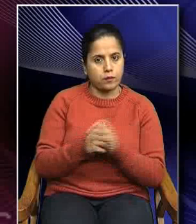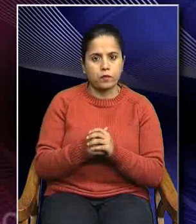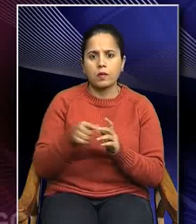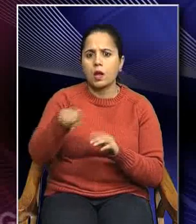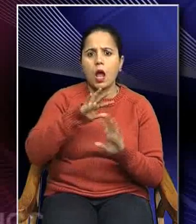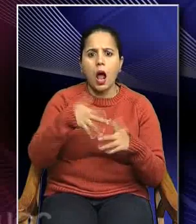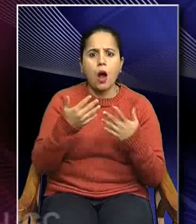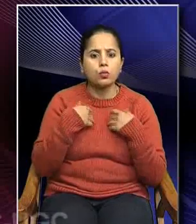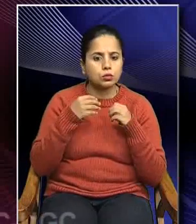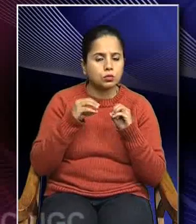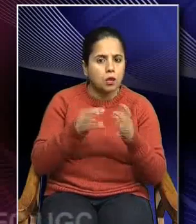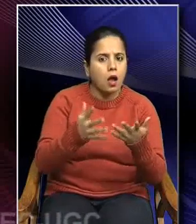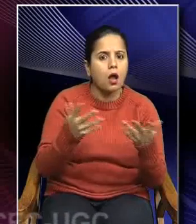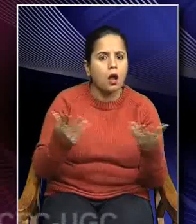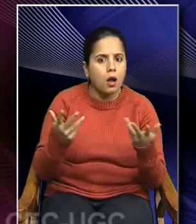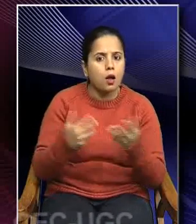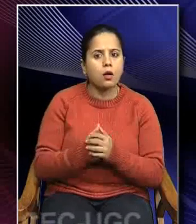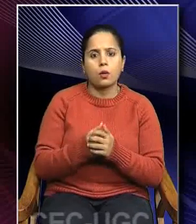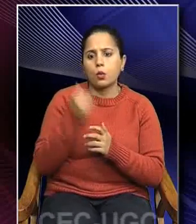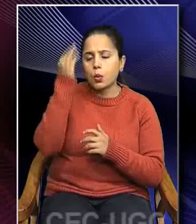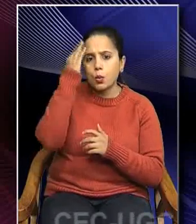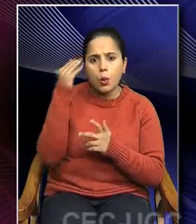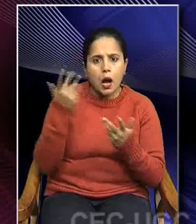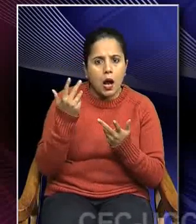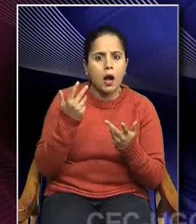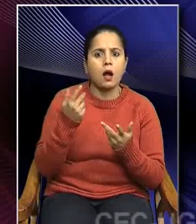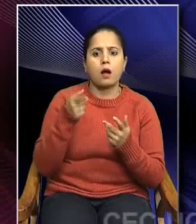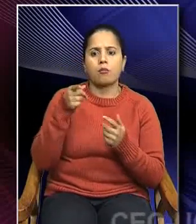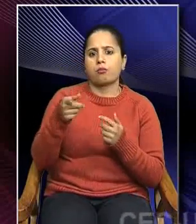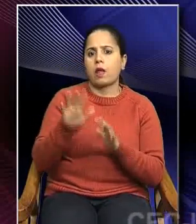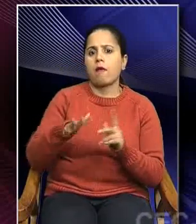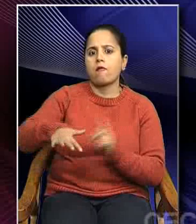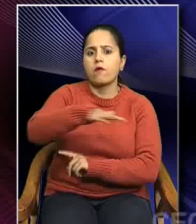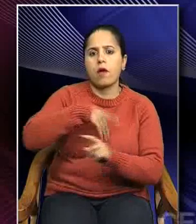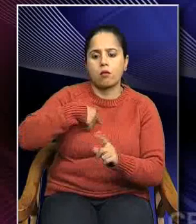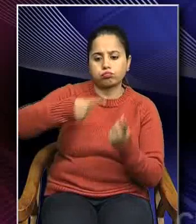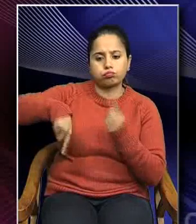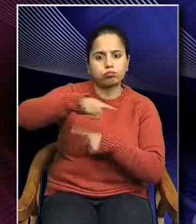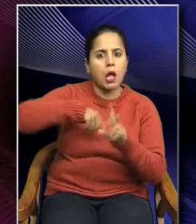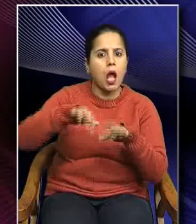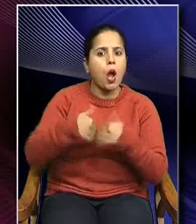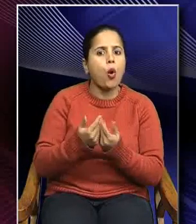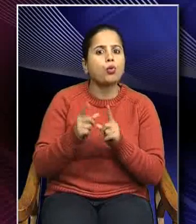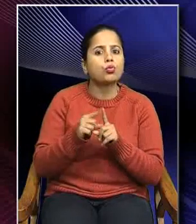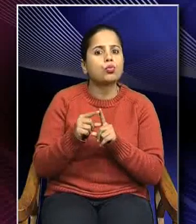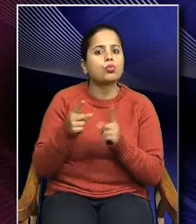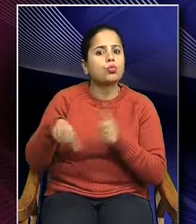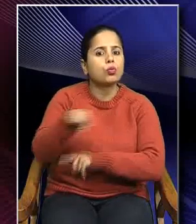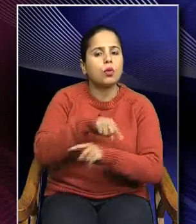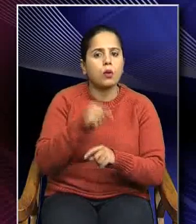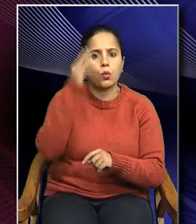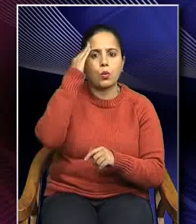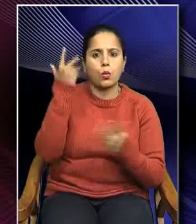into existence, why things are the way they are around us, why are